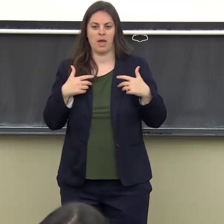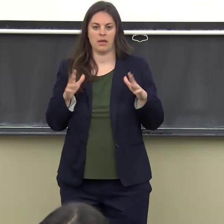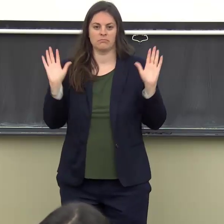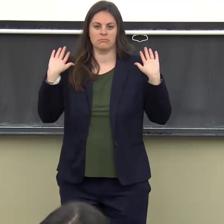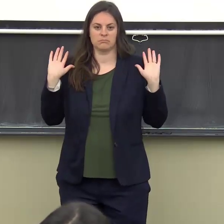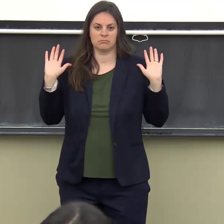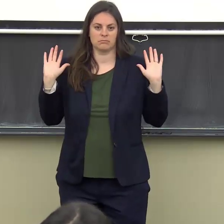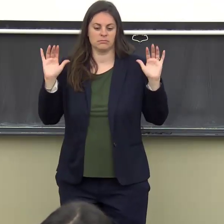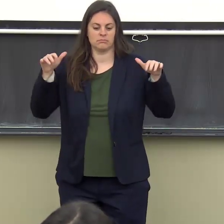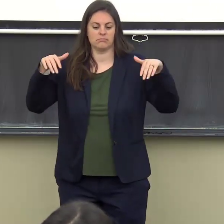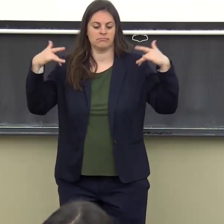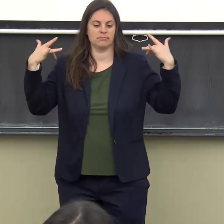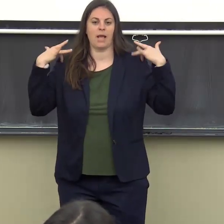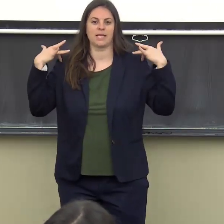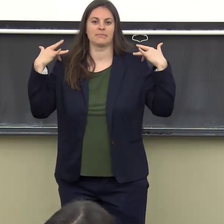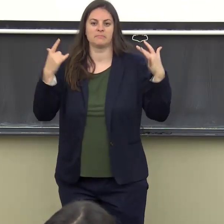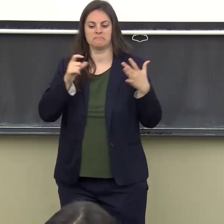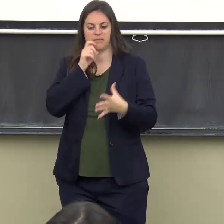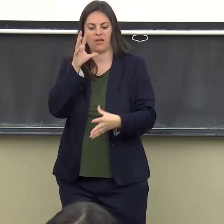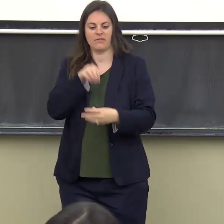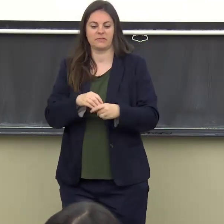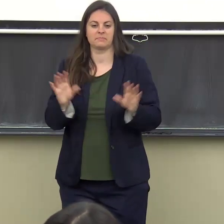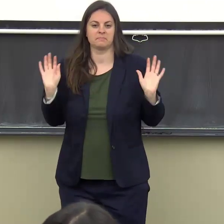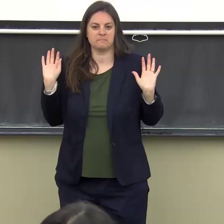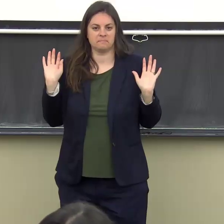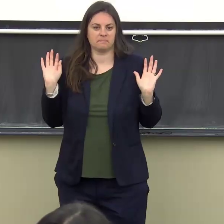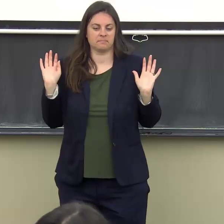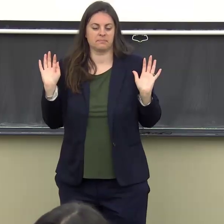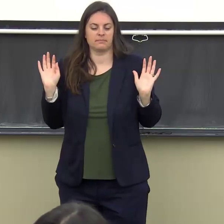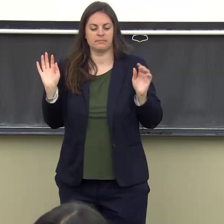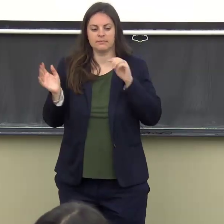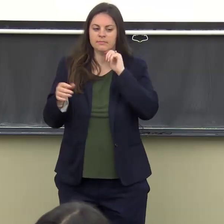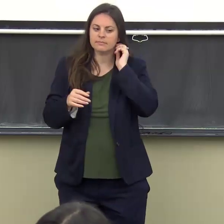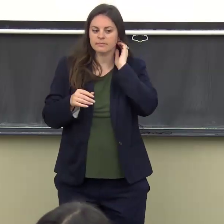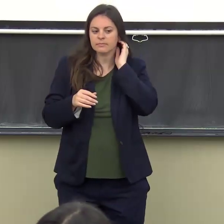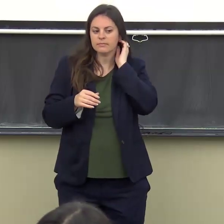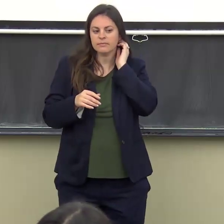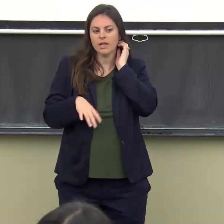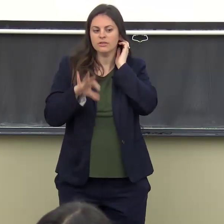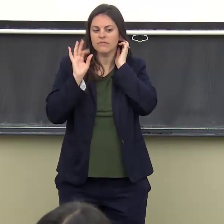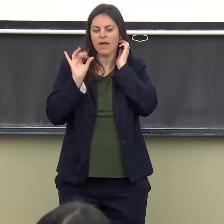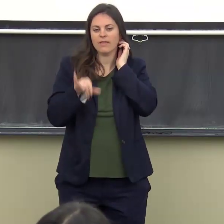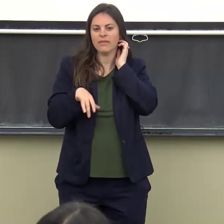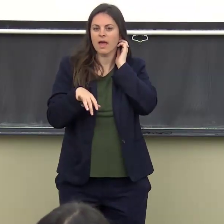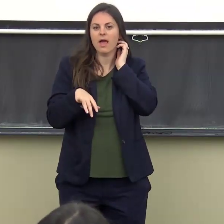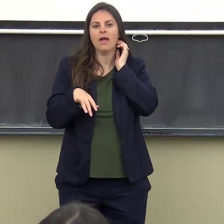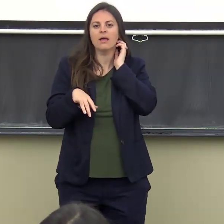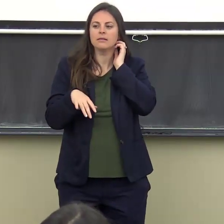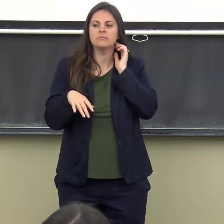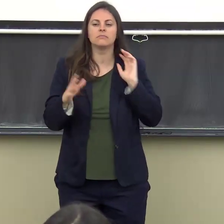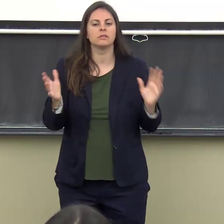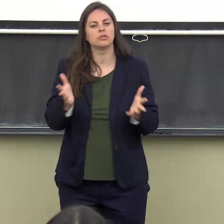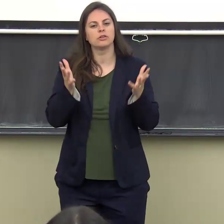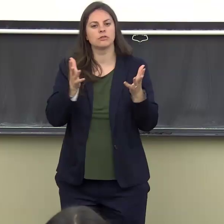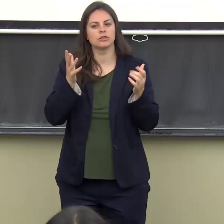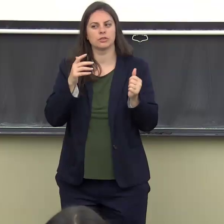and many others that are just not engaged. And so I just find that quite encouraging, as to when I hear the enthusiasm here,